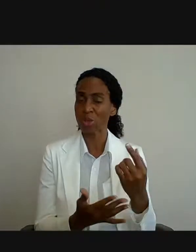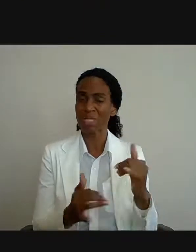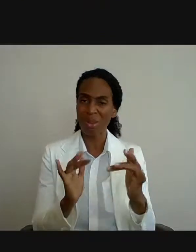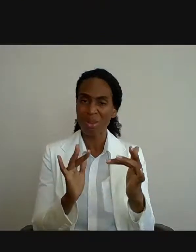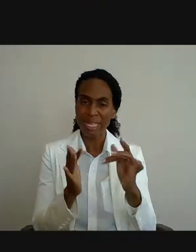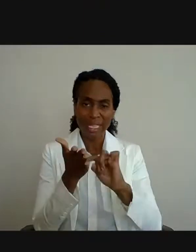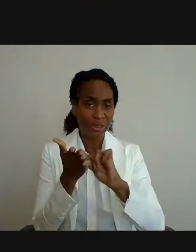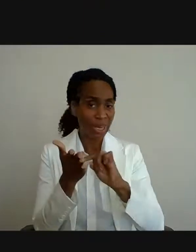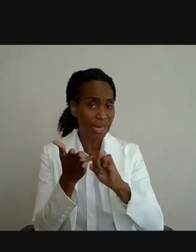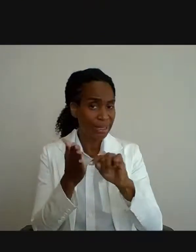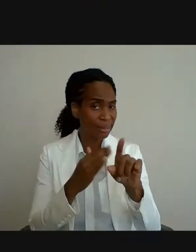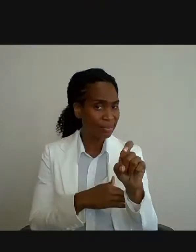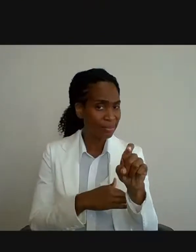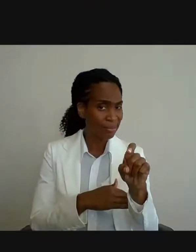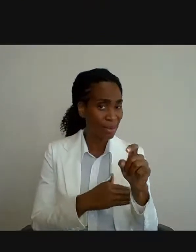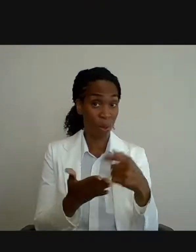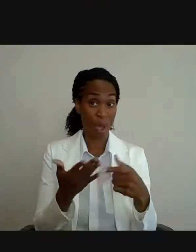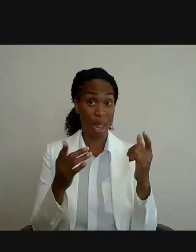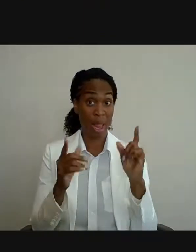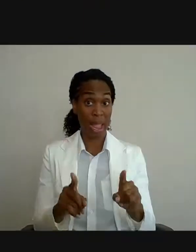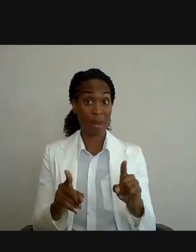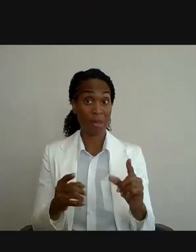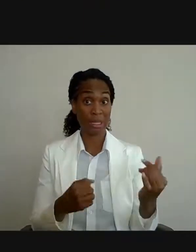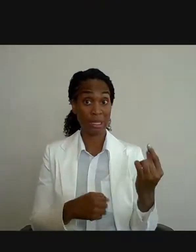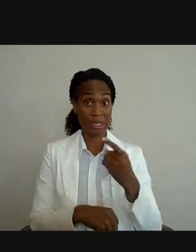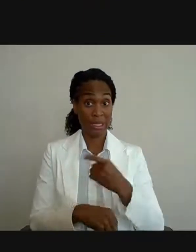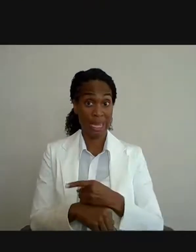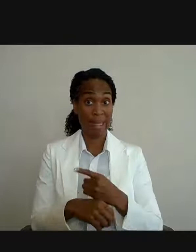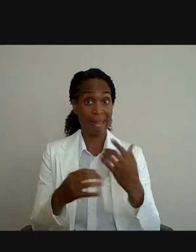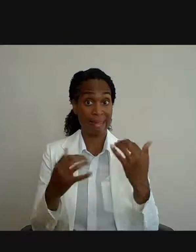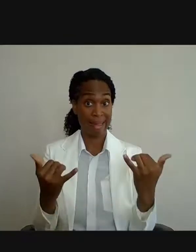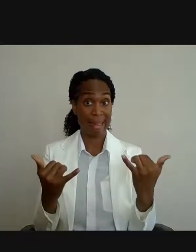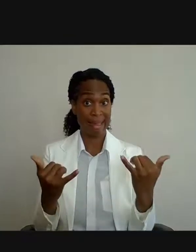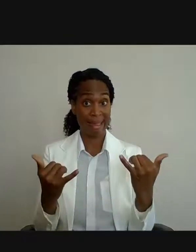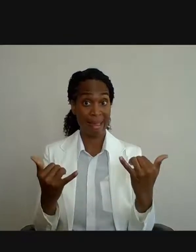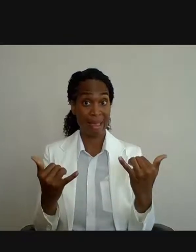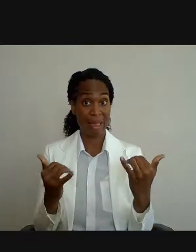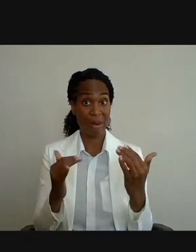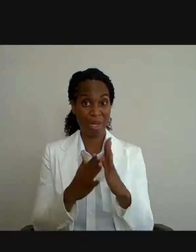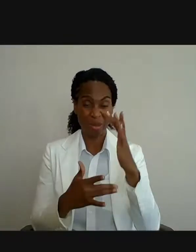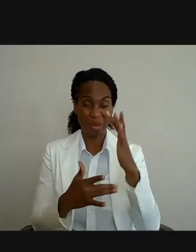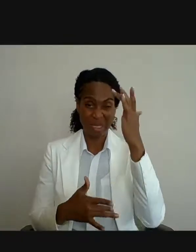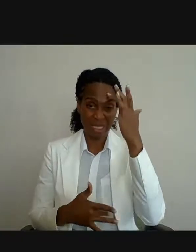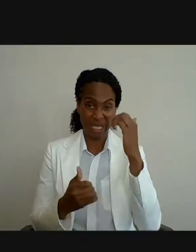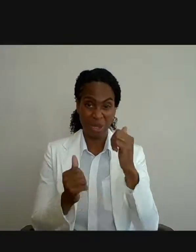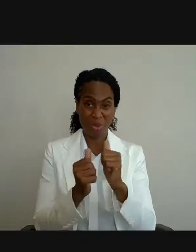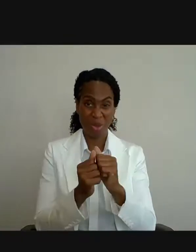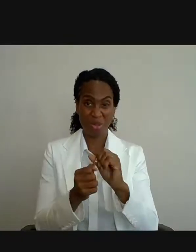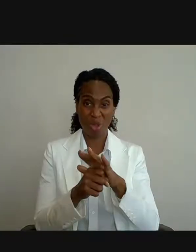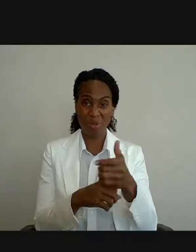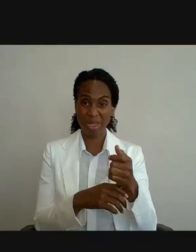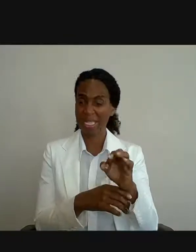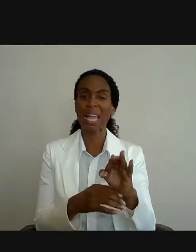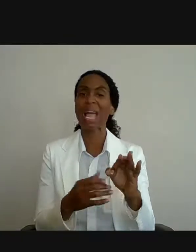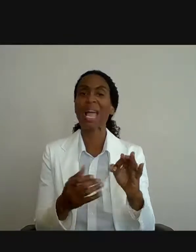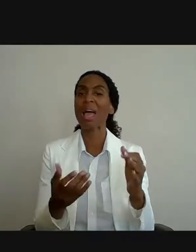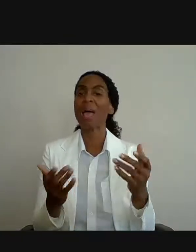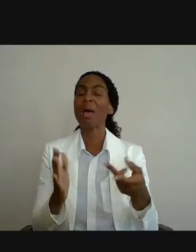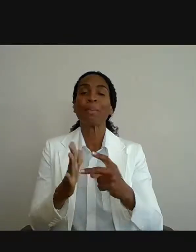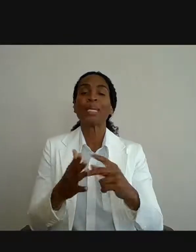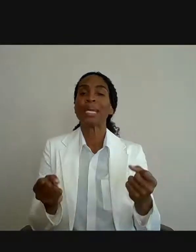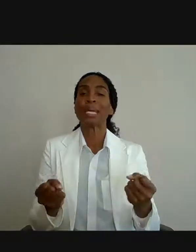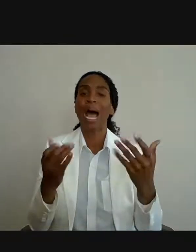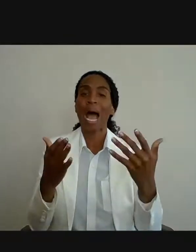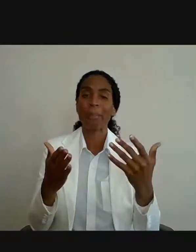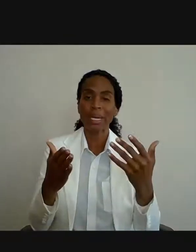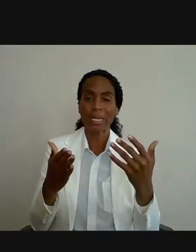contact tracing? And what happens in this day and age if you get sick with COVID-19? In other words, how much